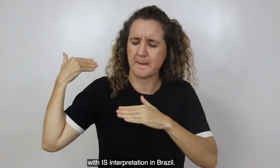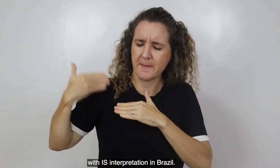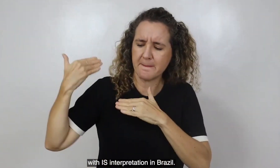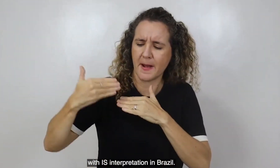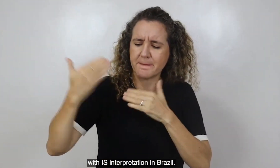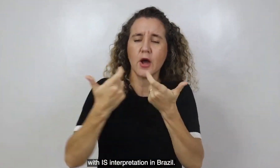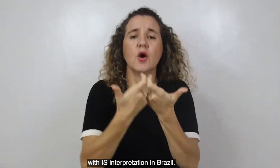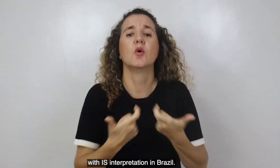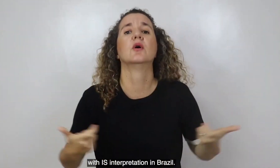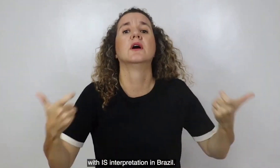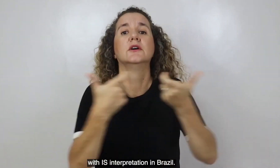in Brazil.